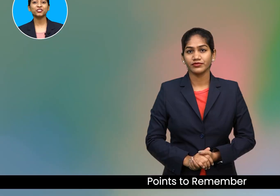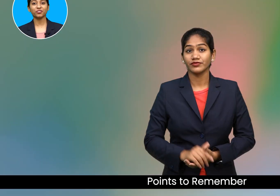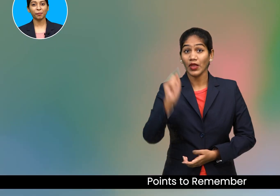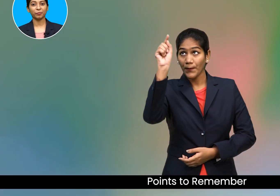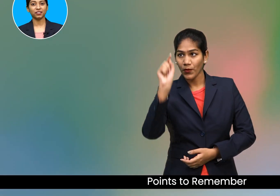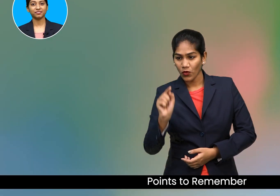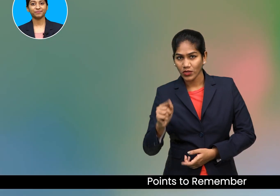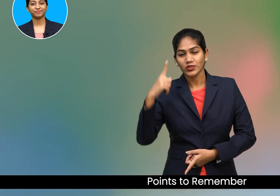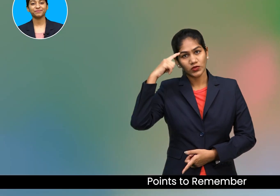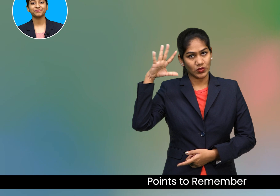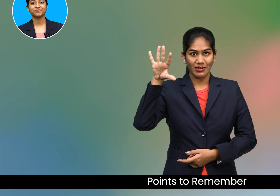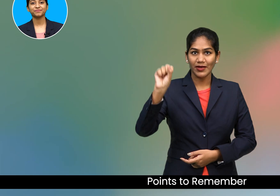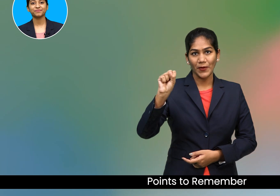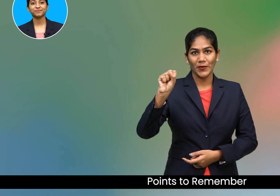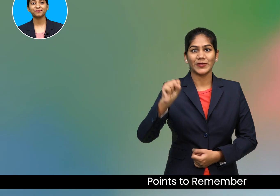Points to remember.